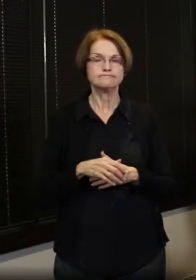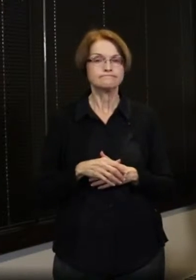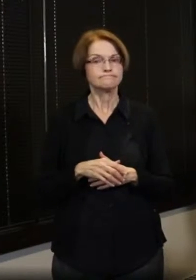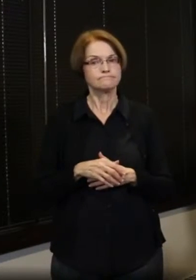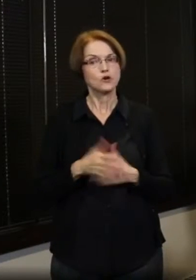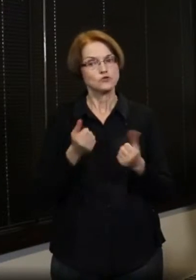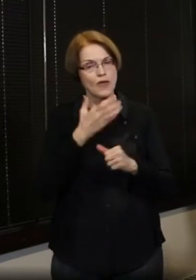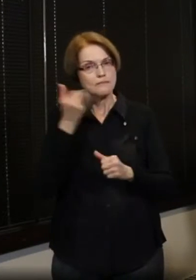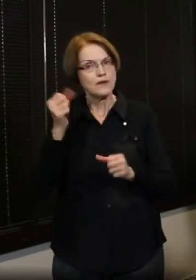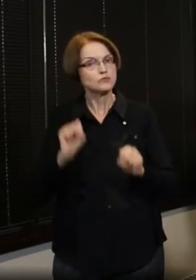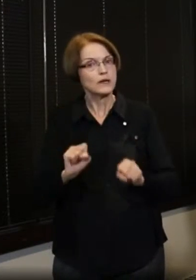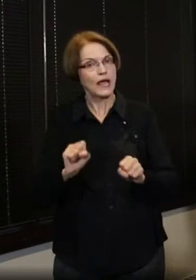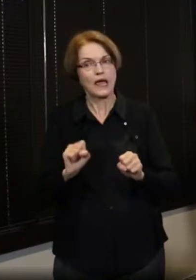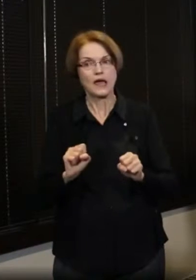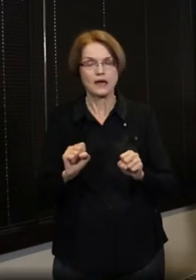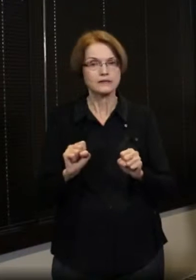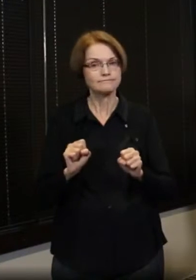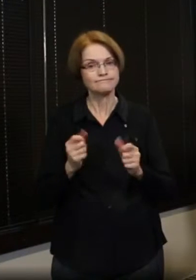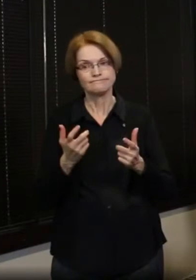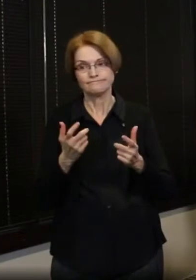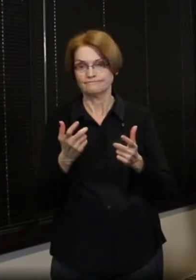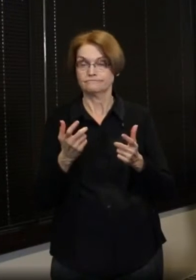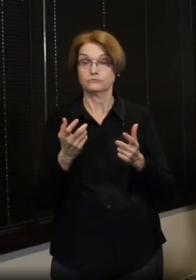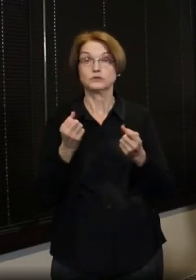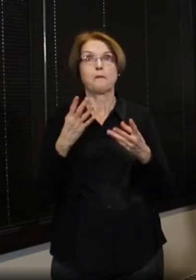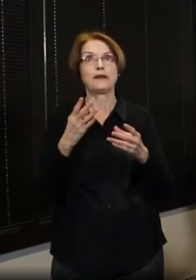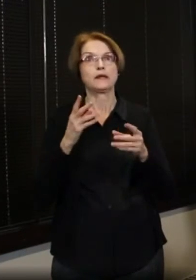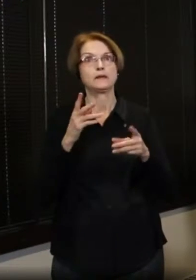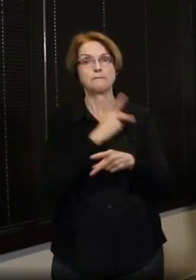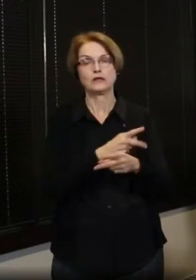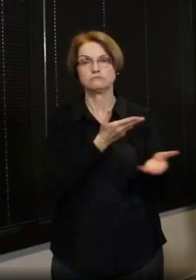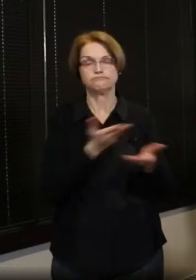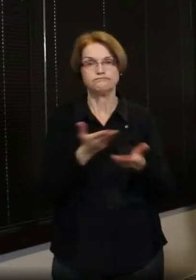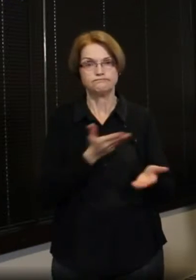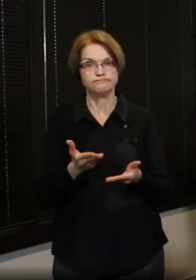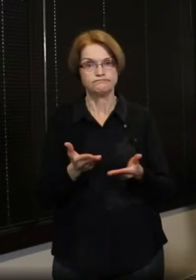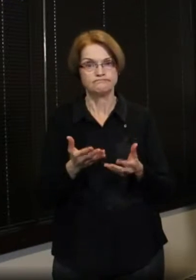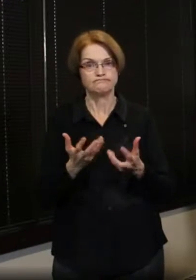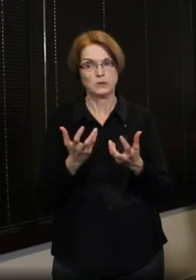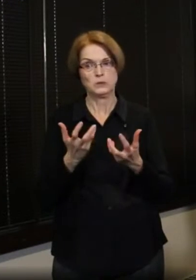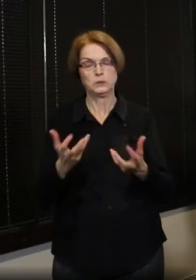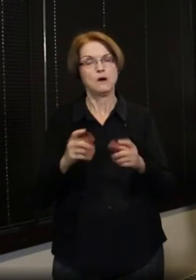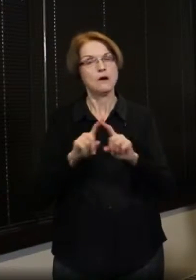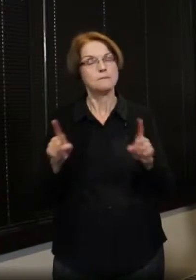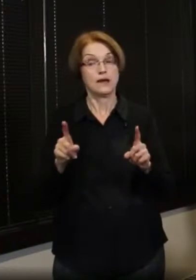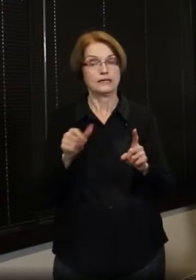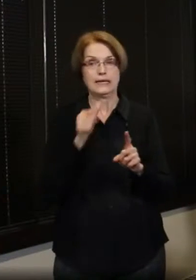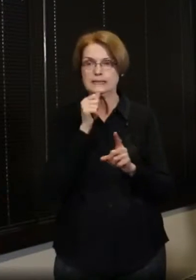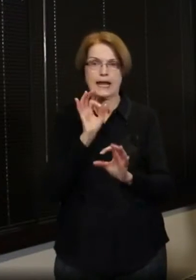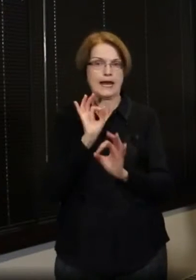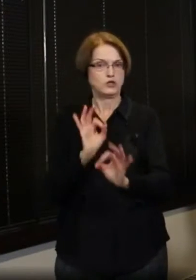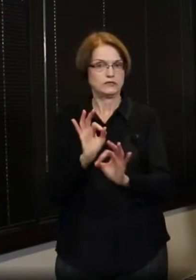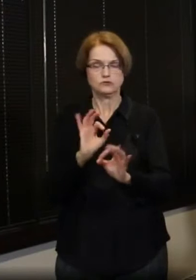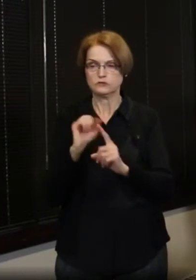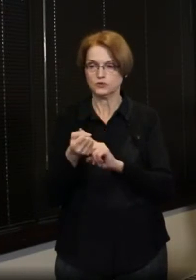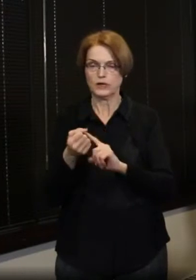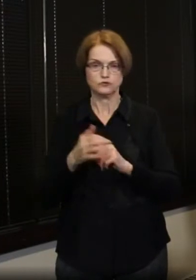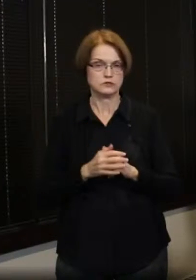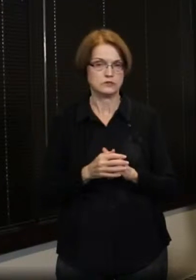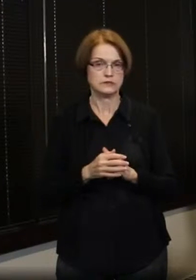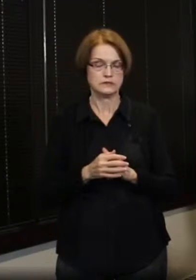the best that we can with the patients coming in. But it's certainly not ideal. We're still